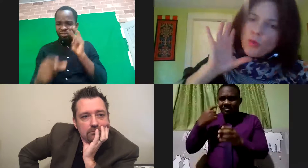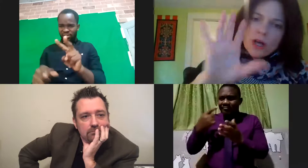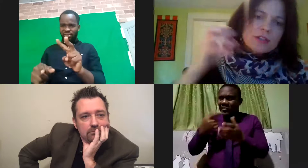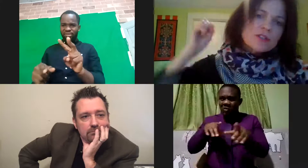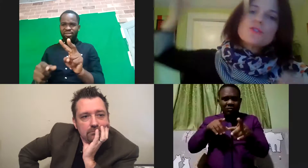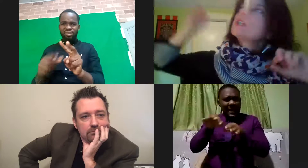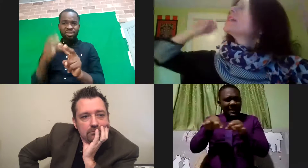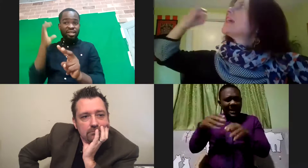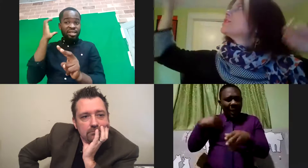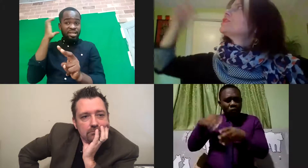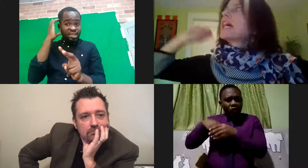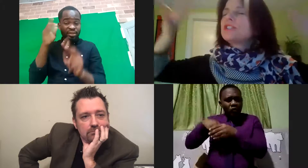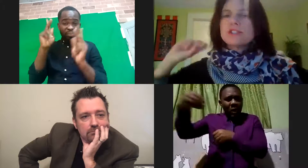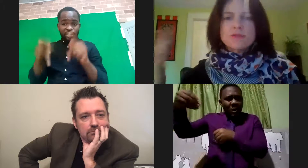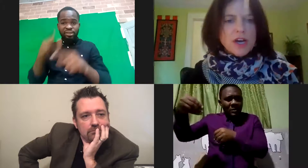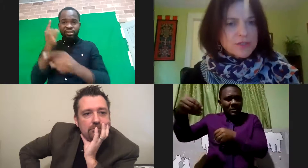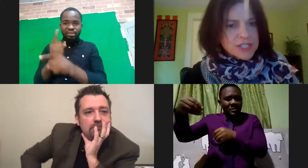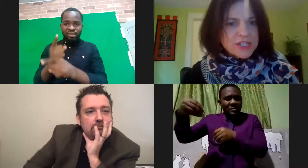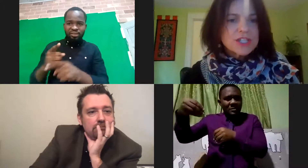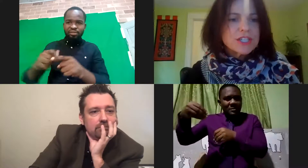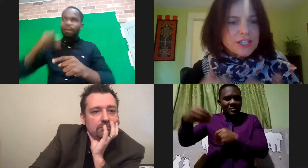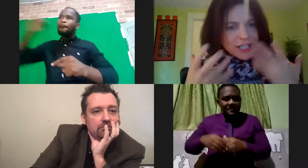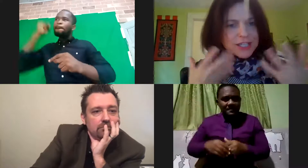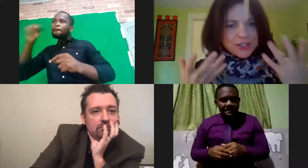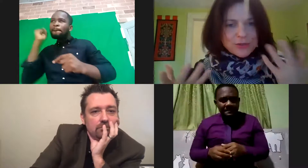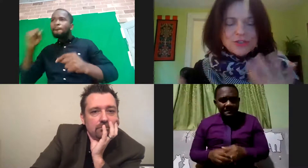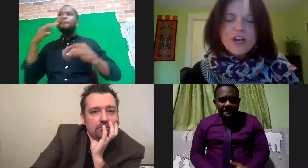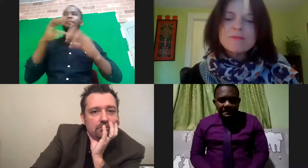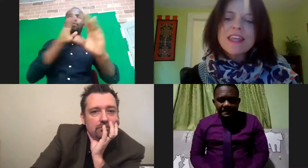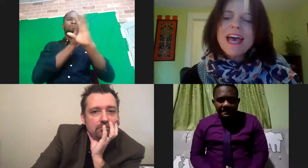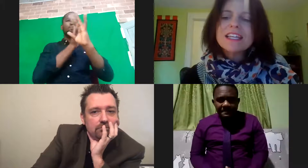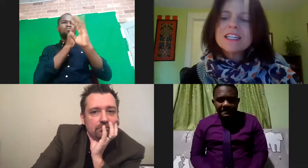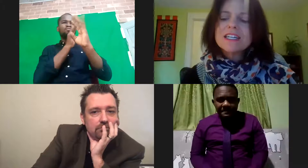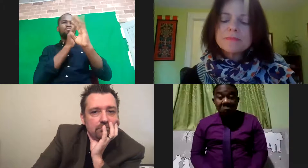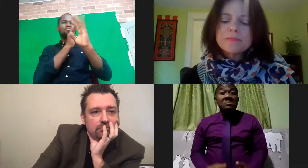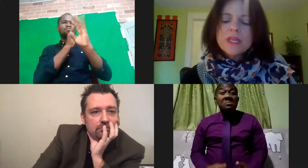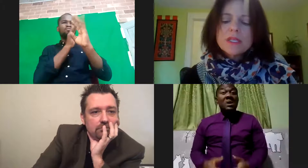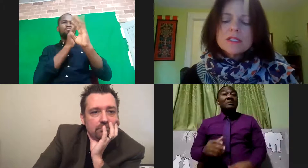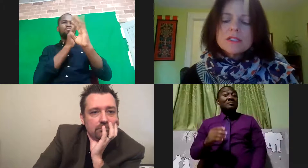person can walk down the street and catch snatches of conversation, and, you know, describing that